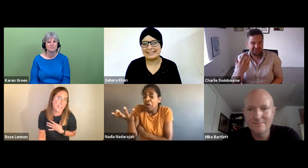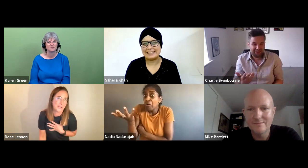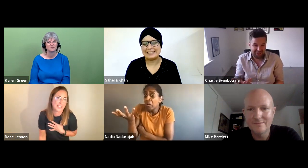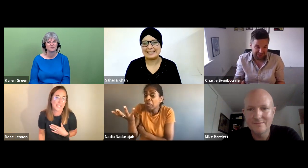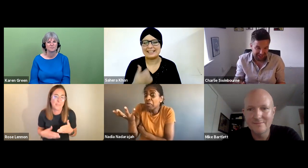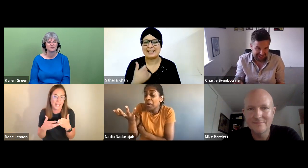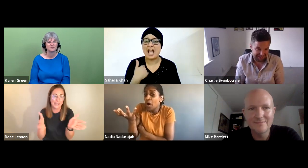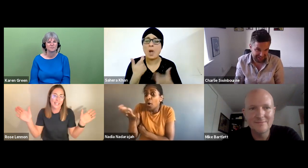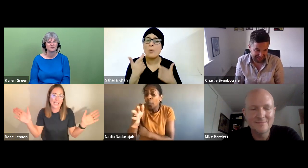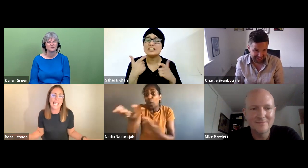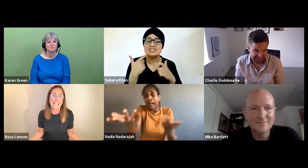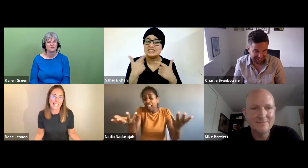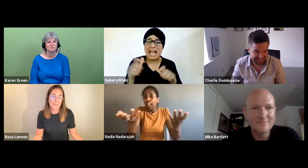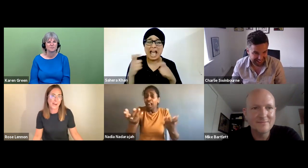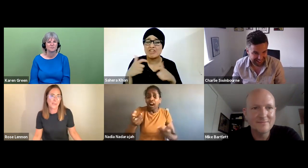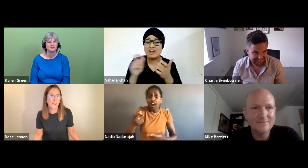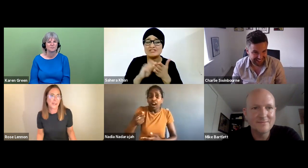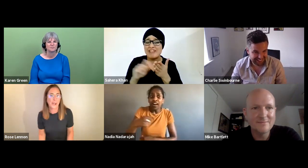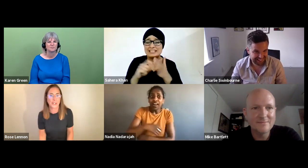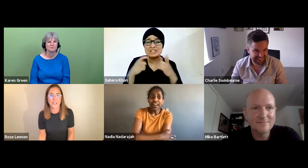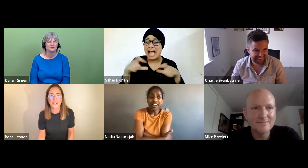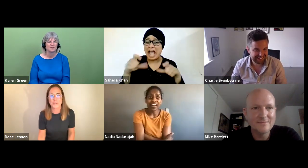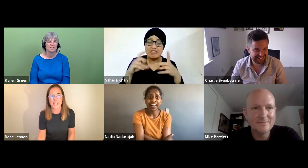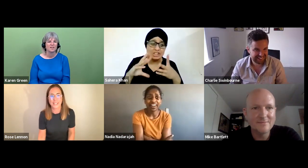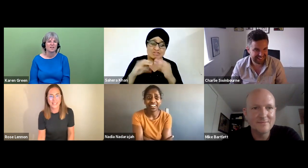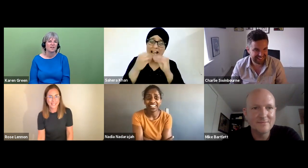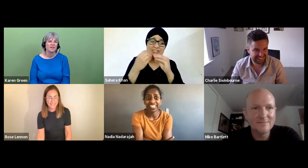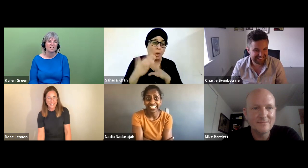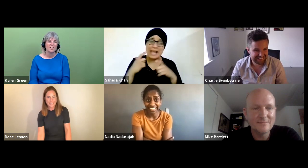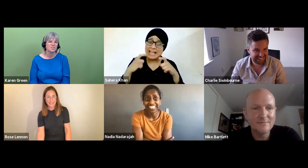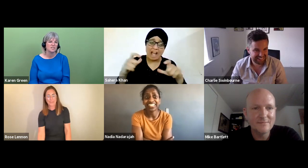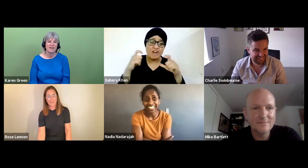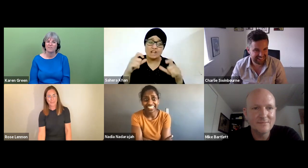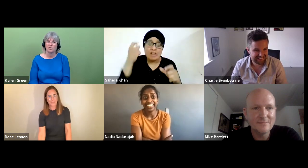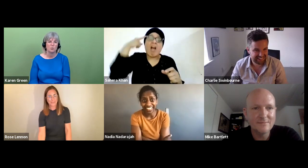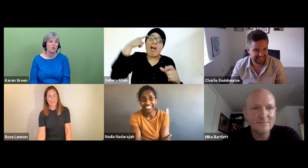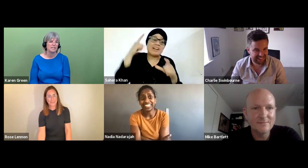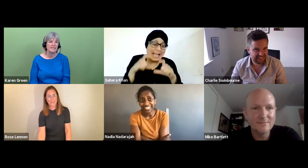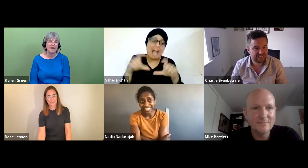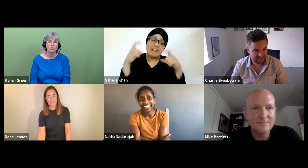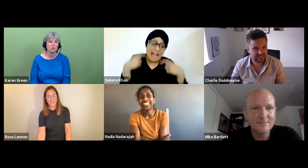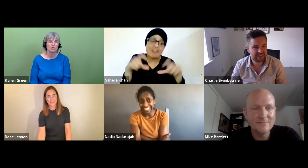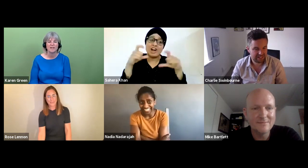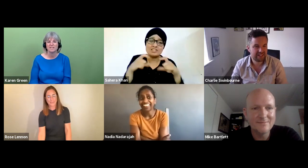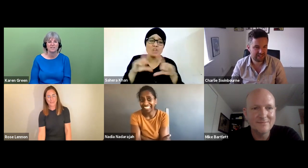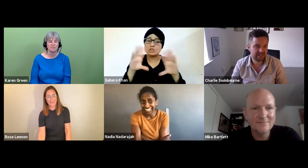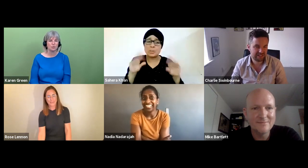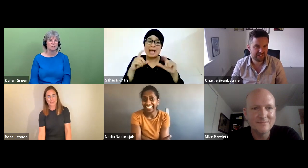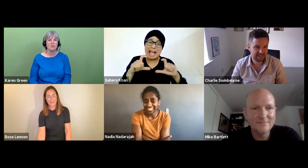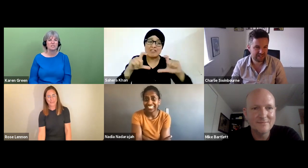view, just to be eclectic about the work you're consuming. I just carry on working, carry on creating. Thoughts come into my